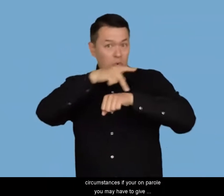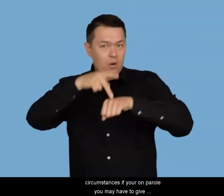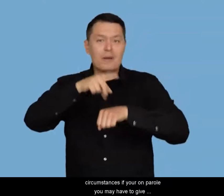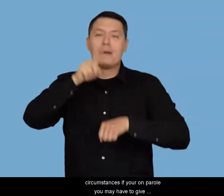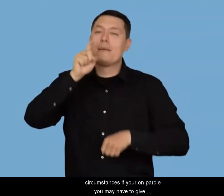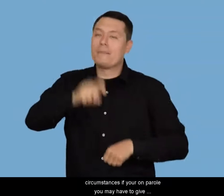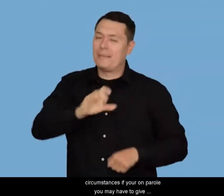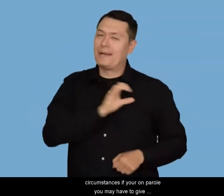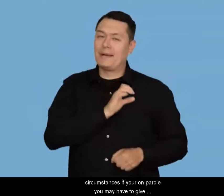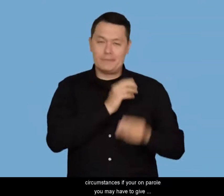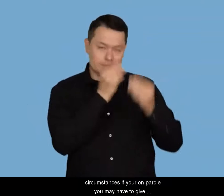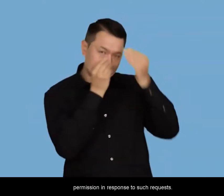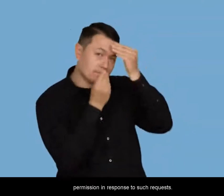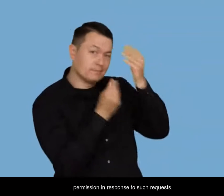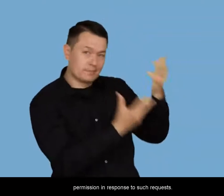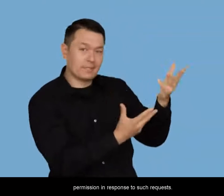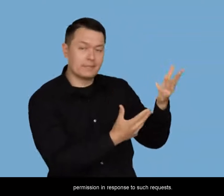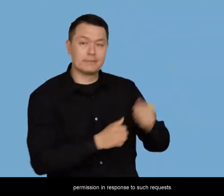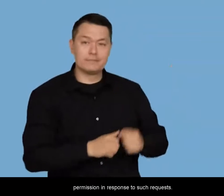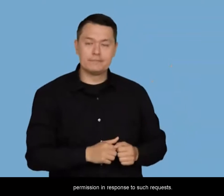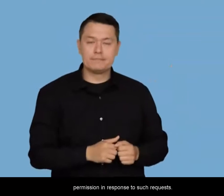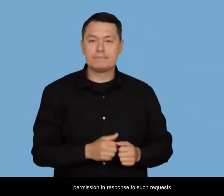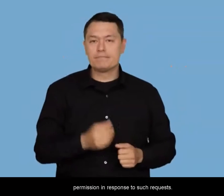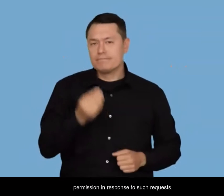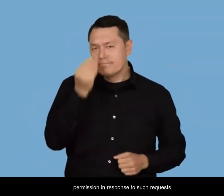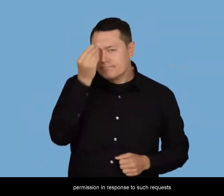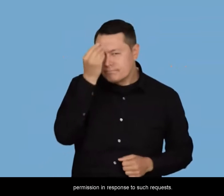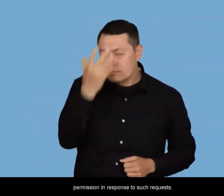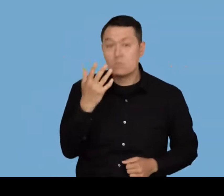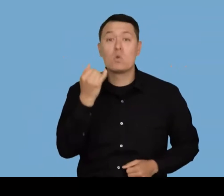parole, you may have to give permission in response to such requests.